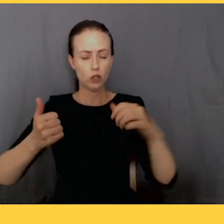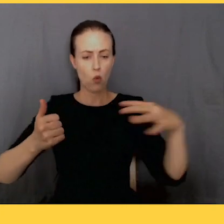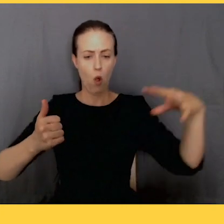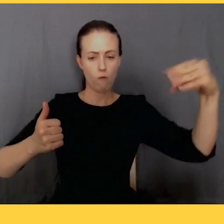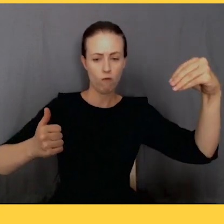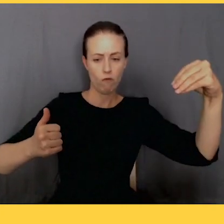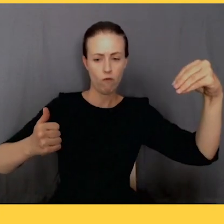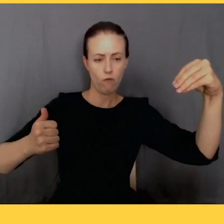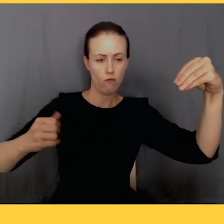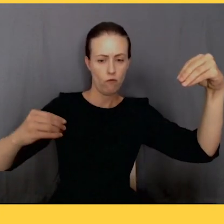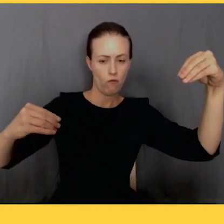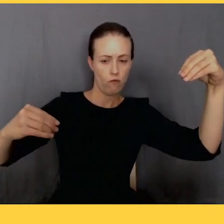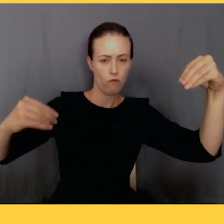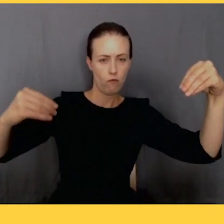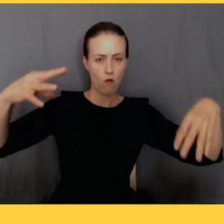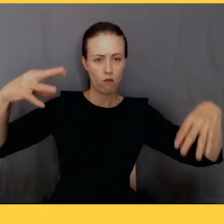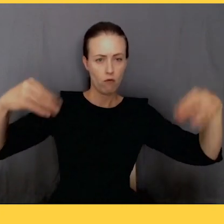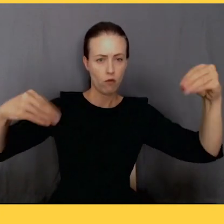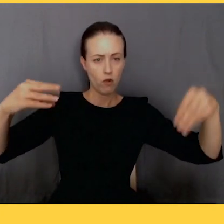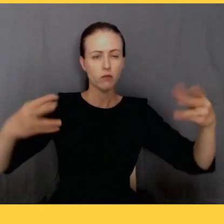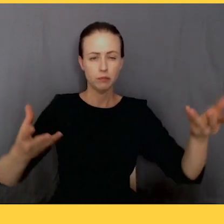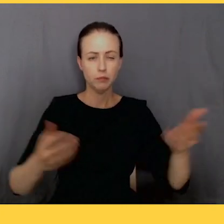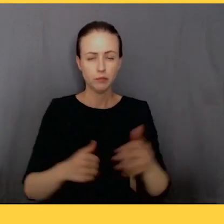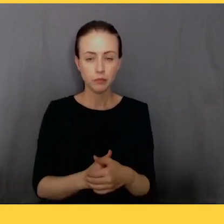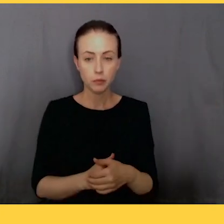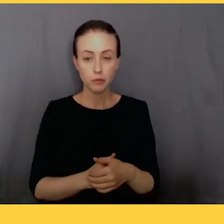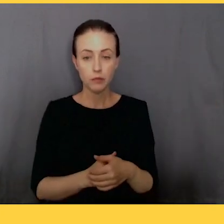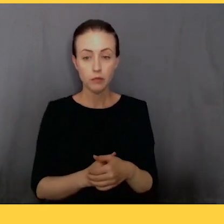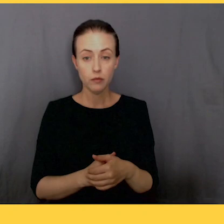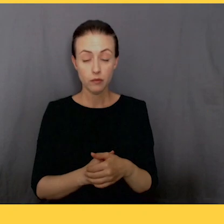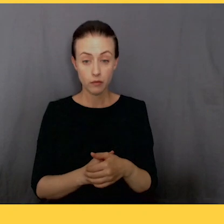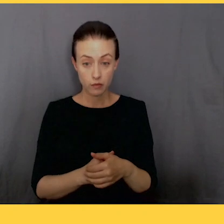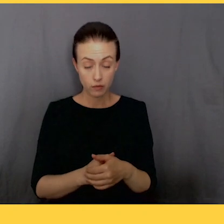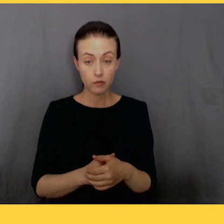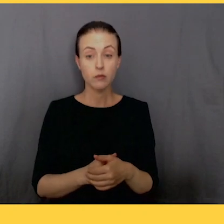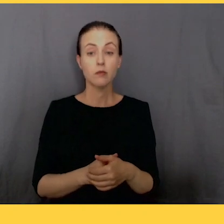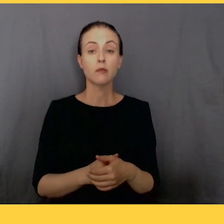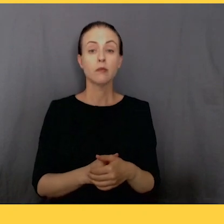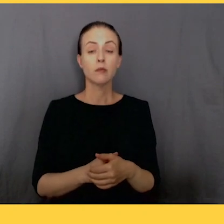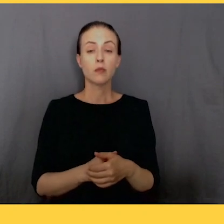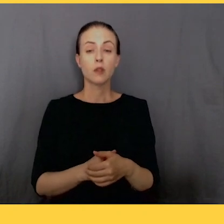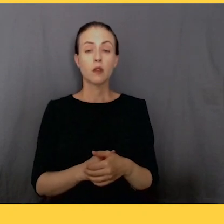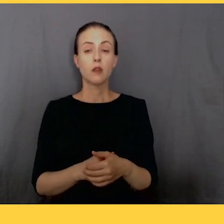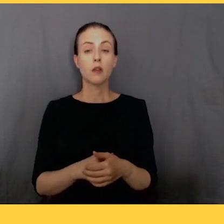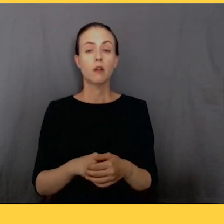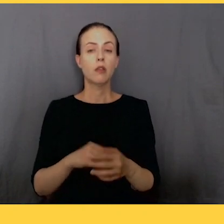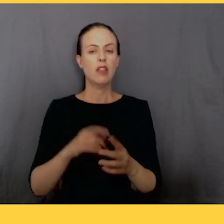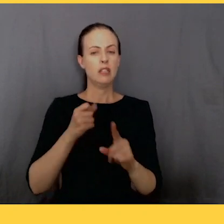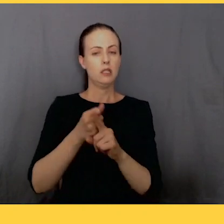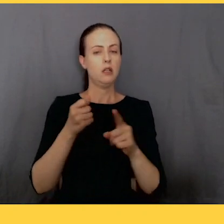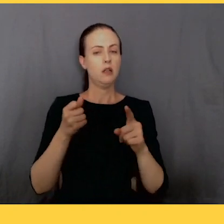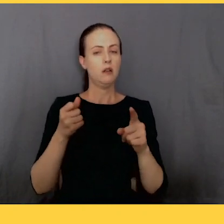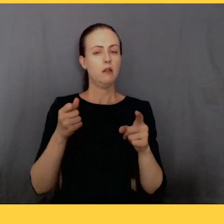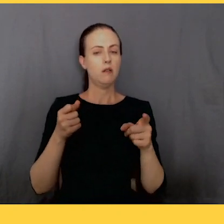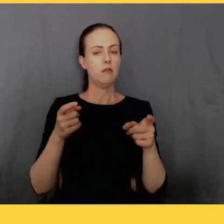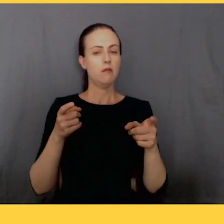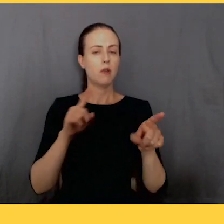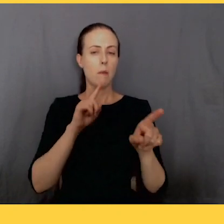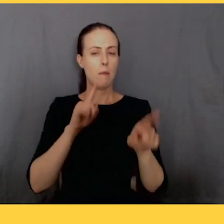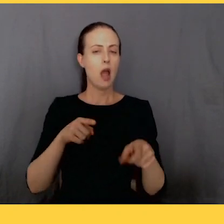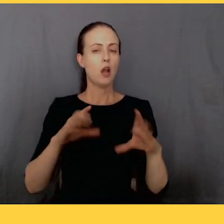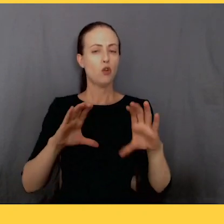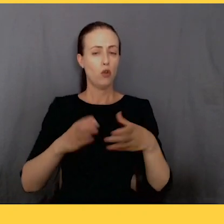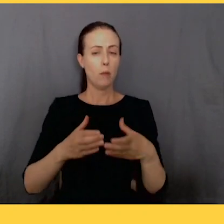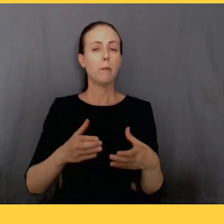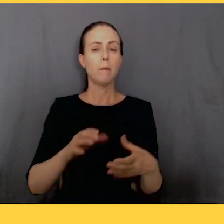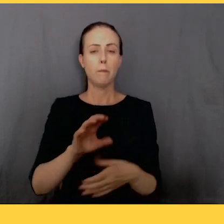Mark indicated, he was member of the incident command group. Likewise, I am also